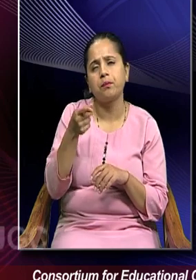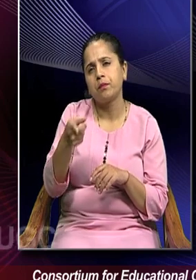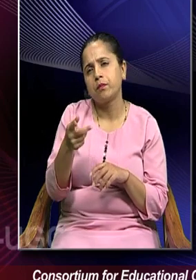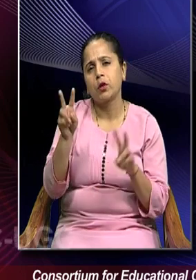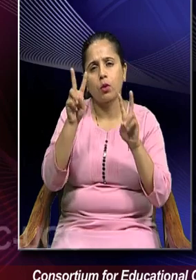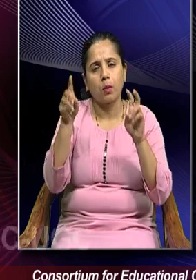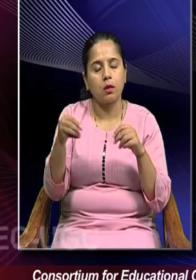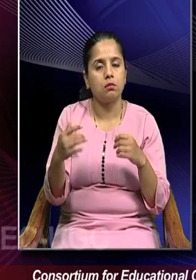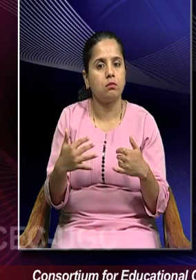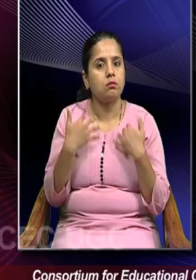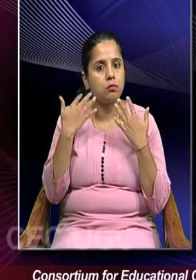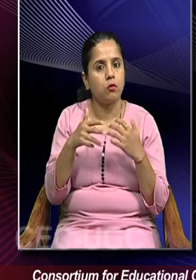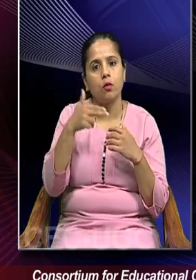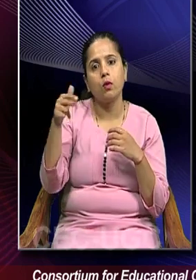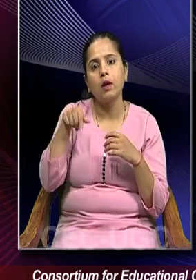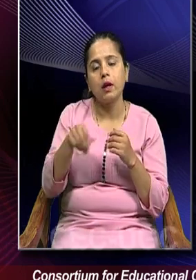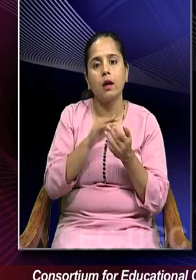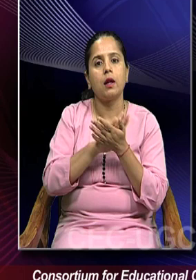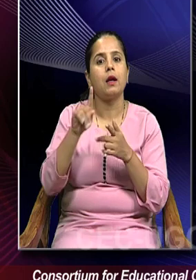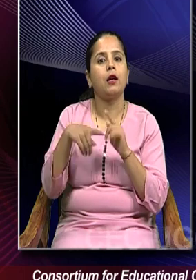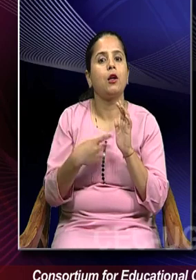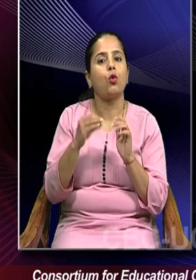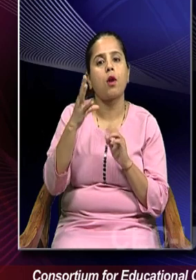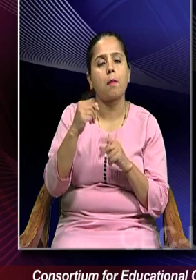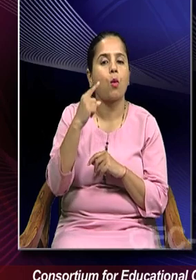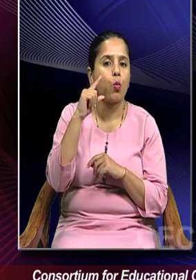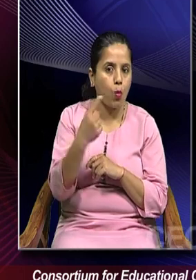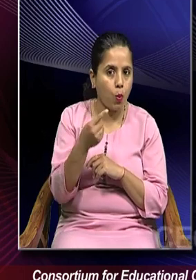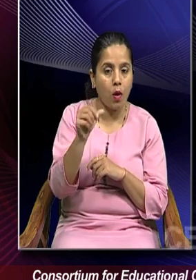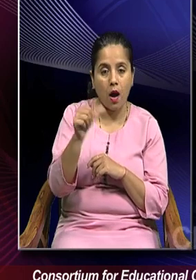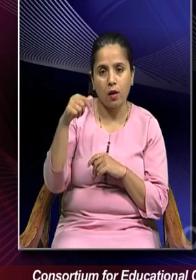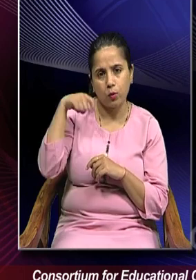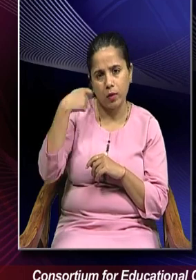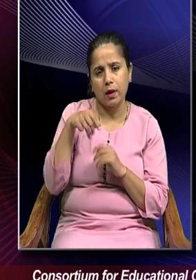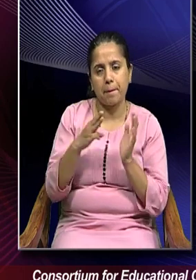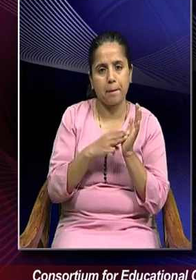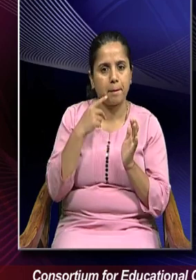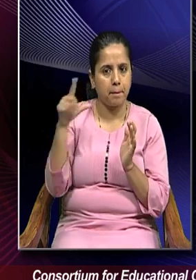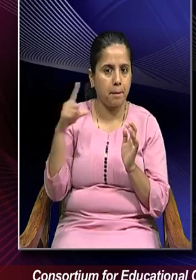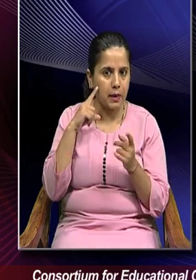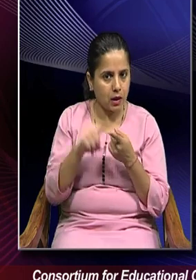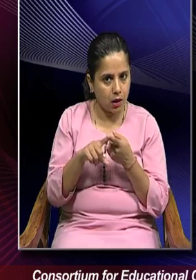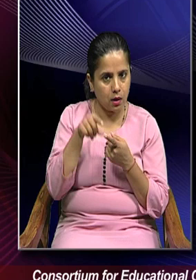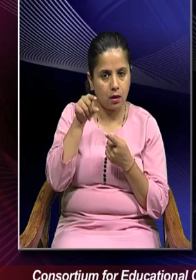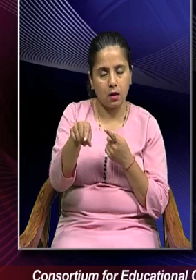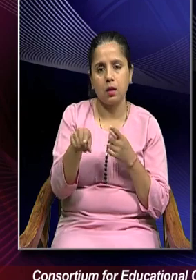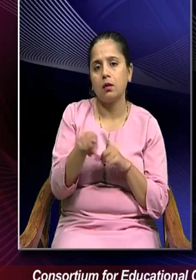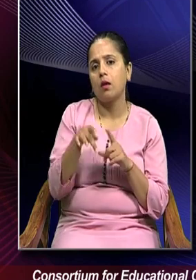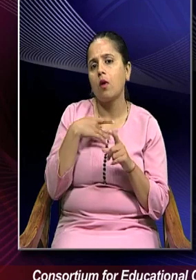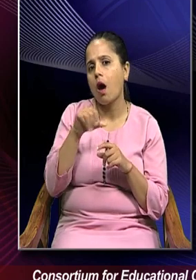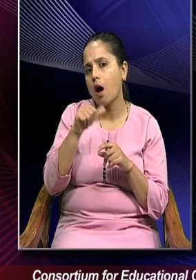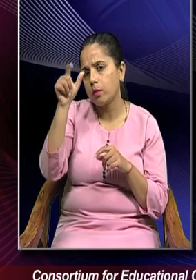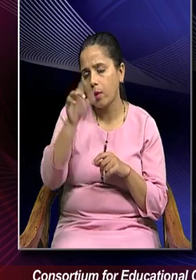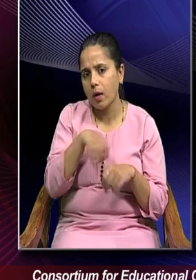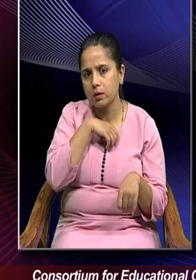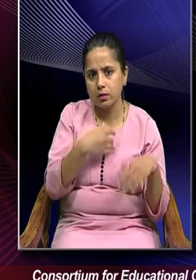of an inspiration for a film called Hero Number One. Then other films like Millie, we find that how a girl who is